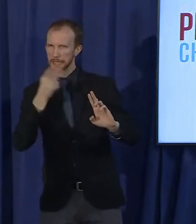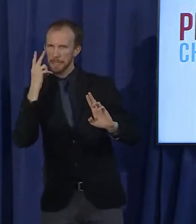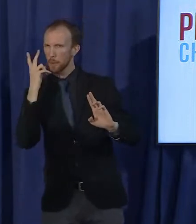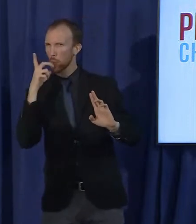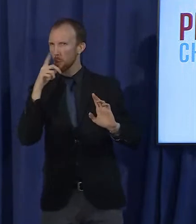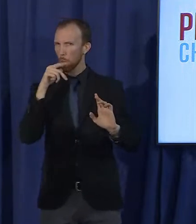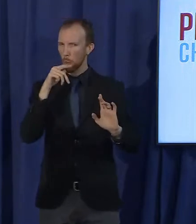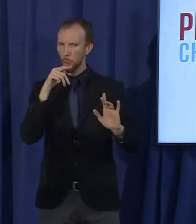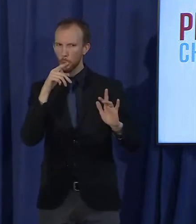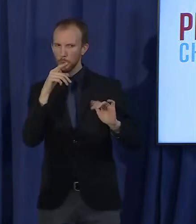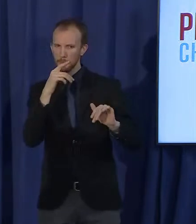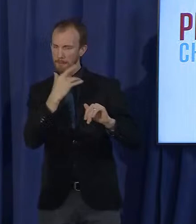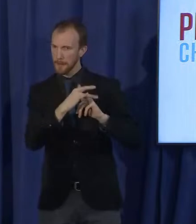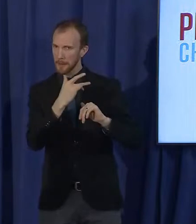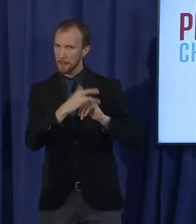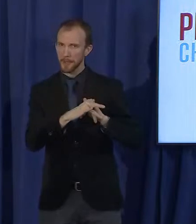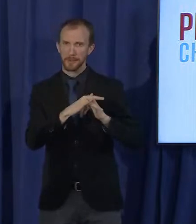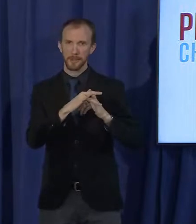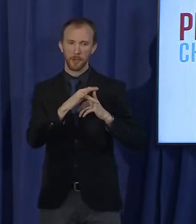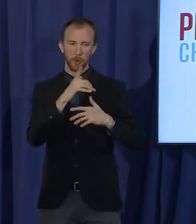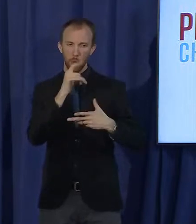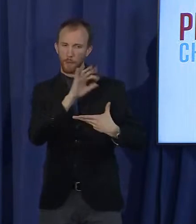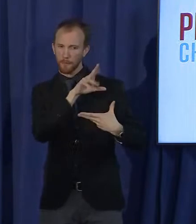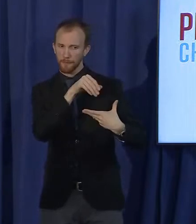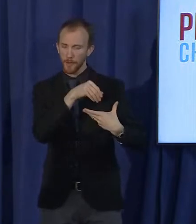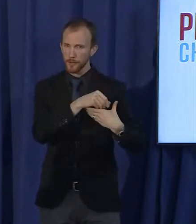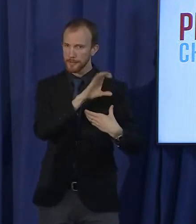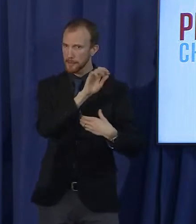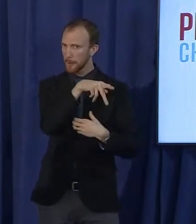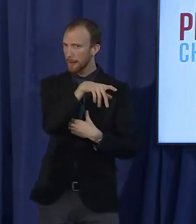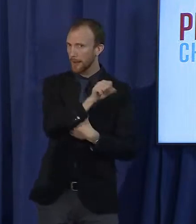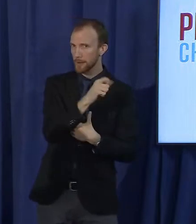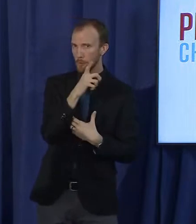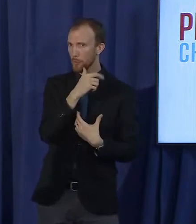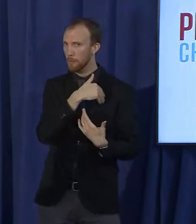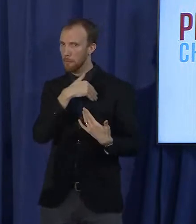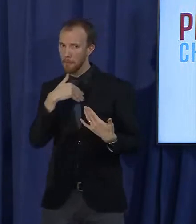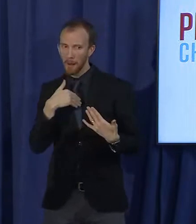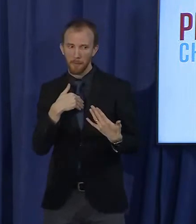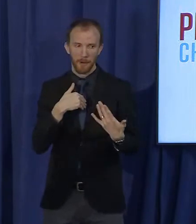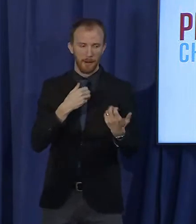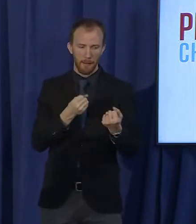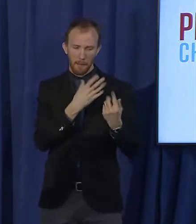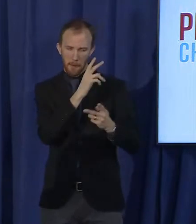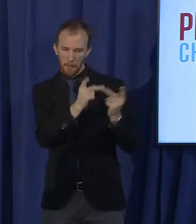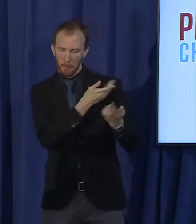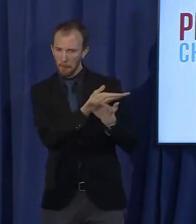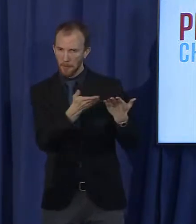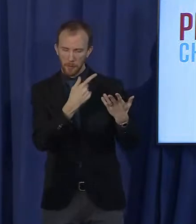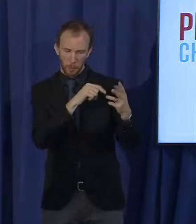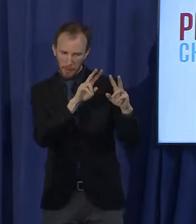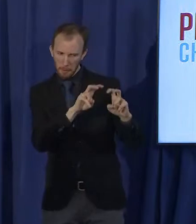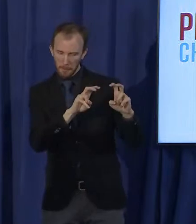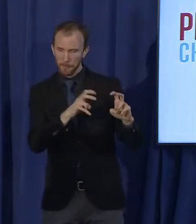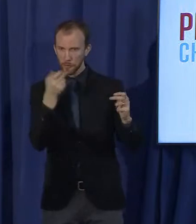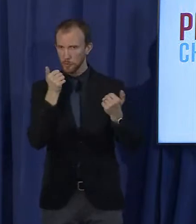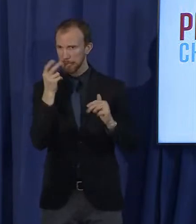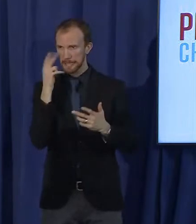Chicago residents that the CPS membership makes up, and we are definitely allocating, even over